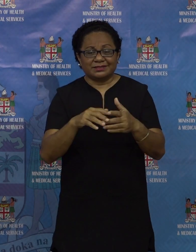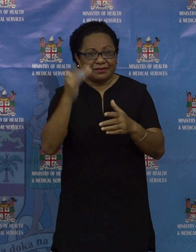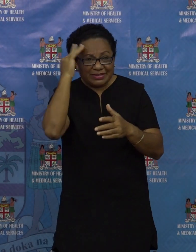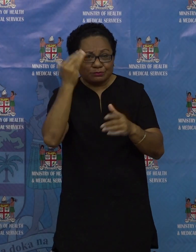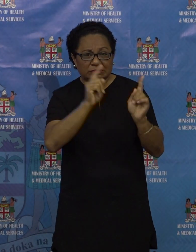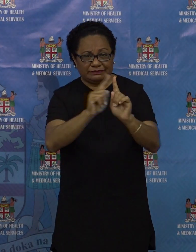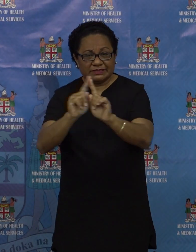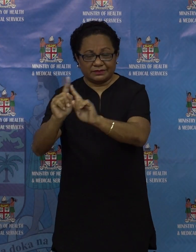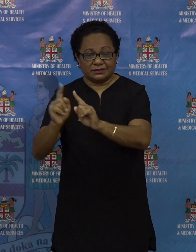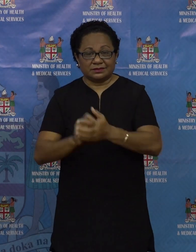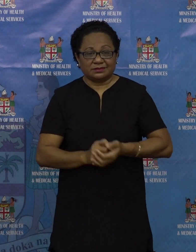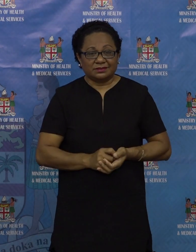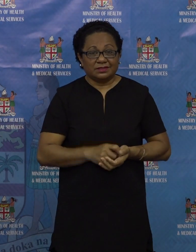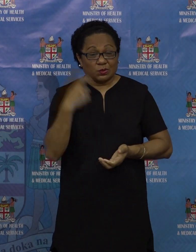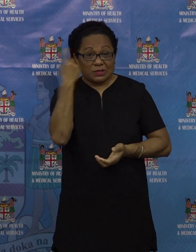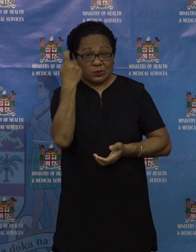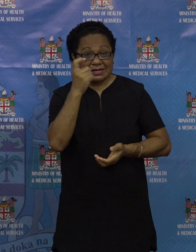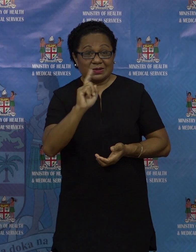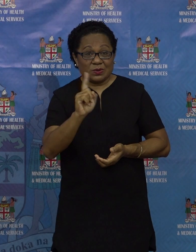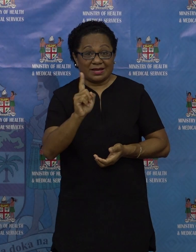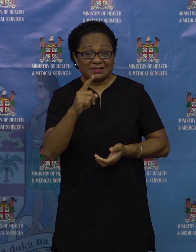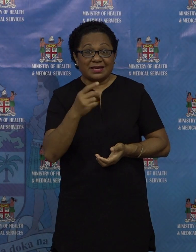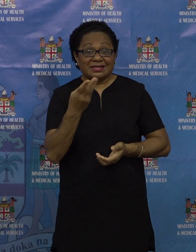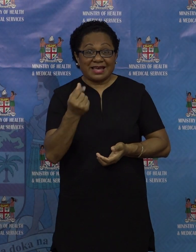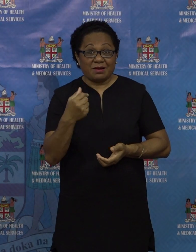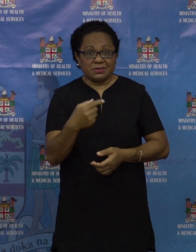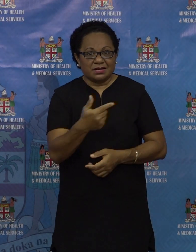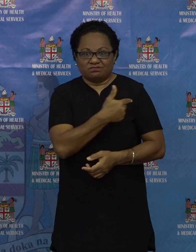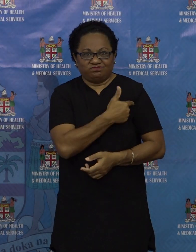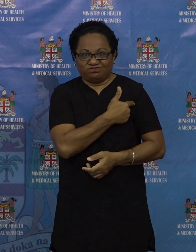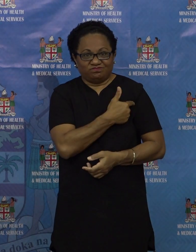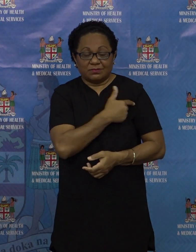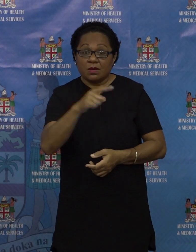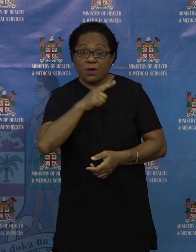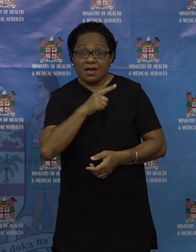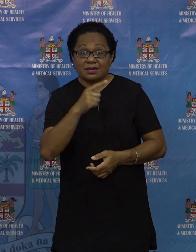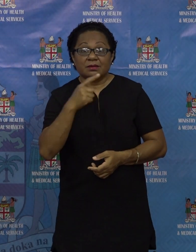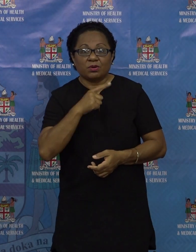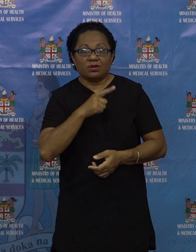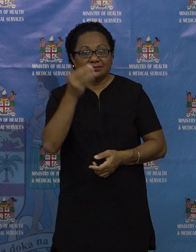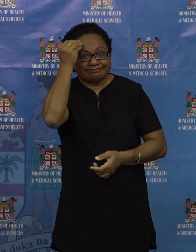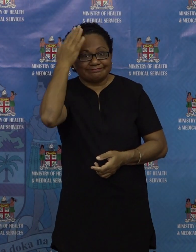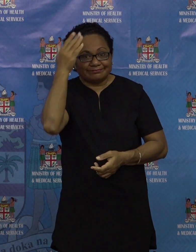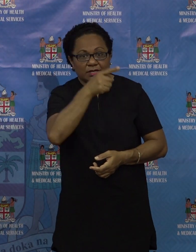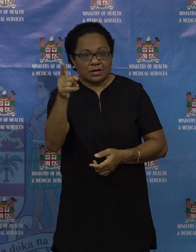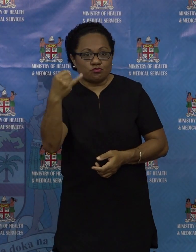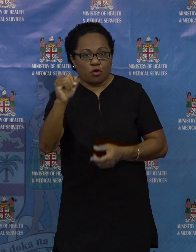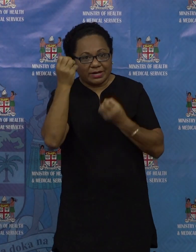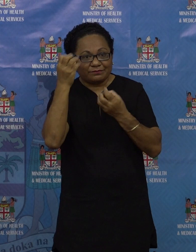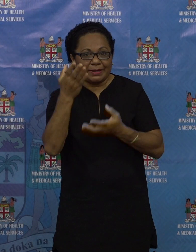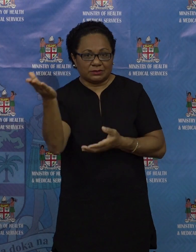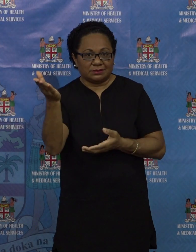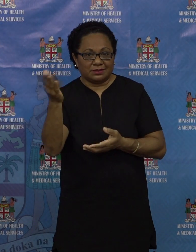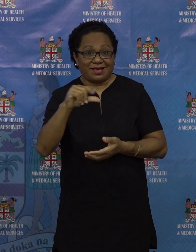We are concerned that people who are inclined to resist the vaccine will cling to that misinformation or even misconstrue